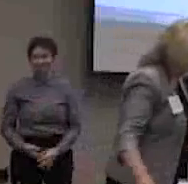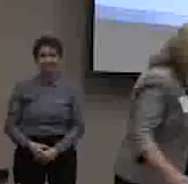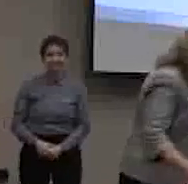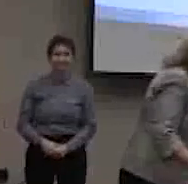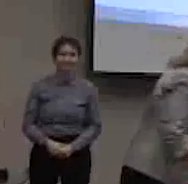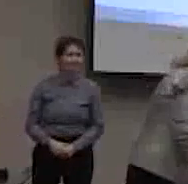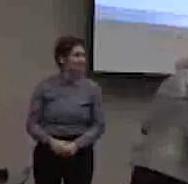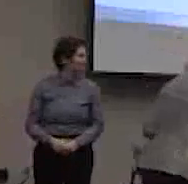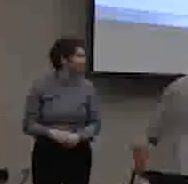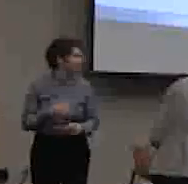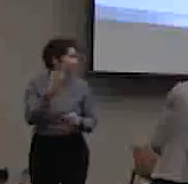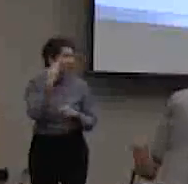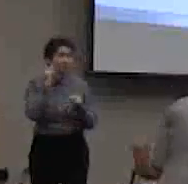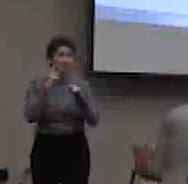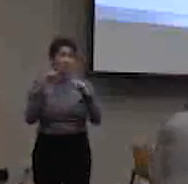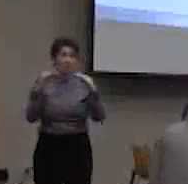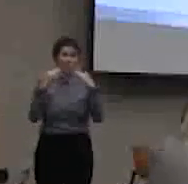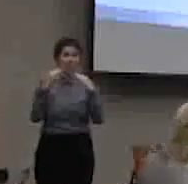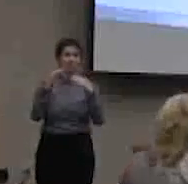watching it all over the state.